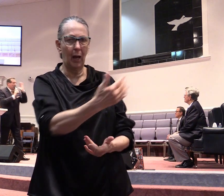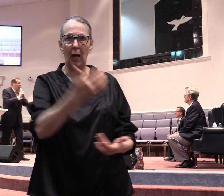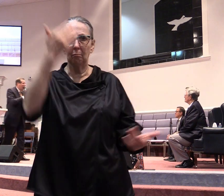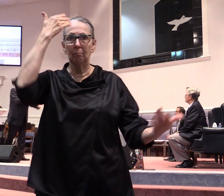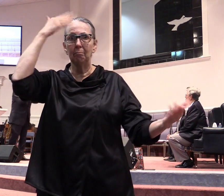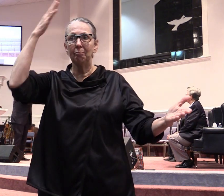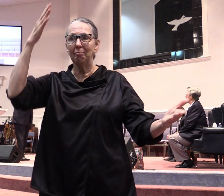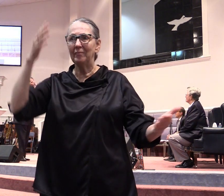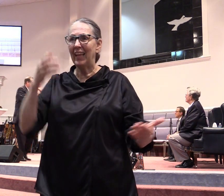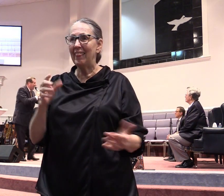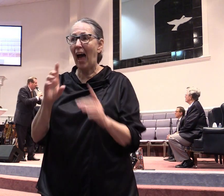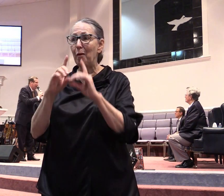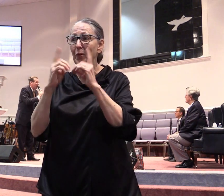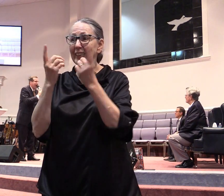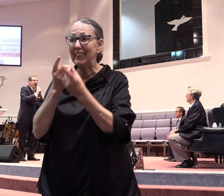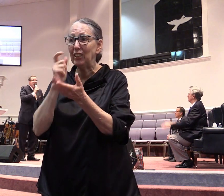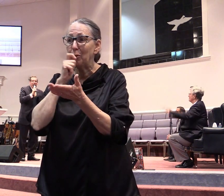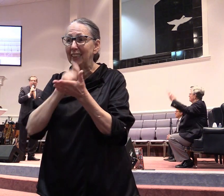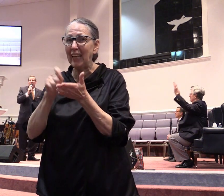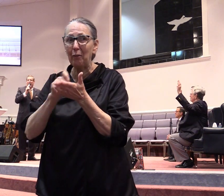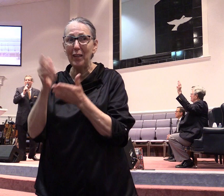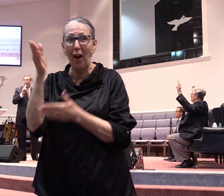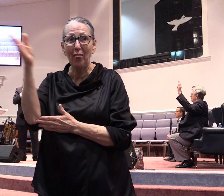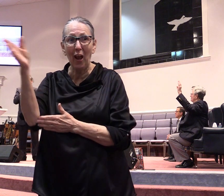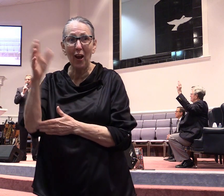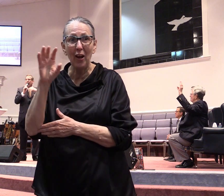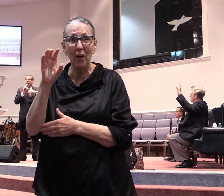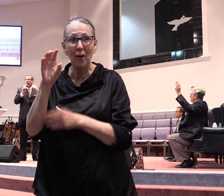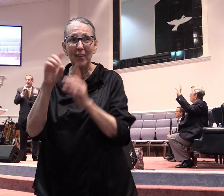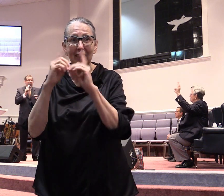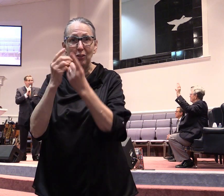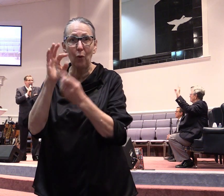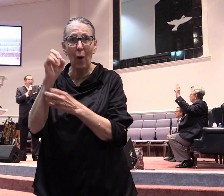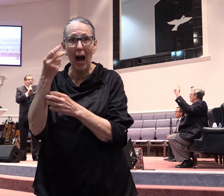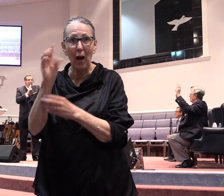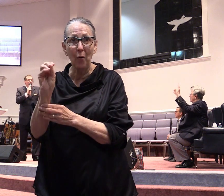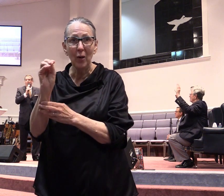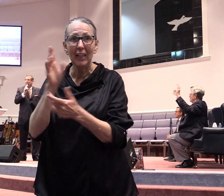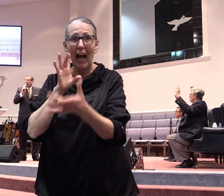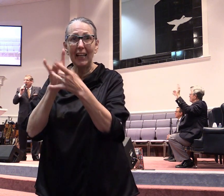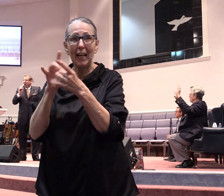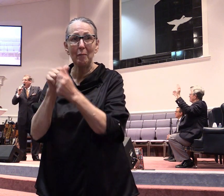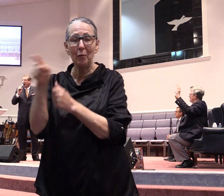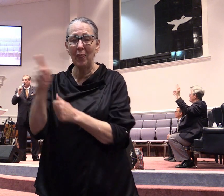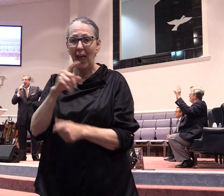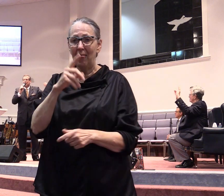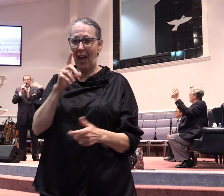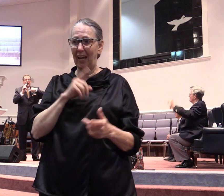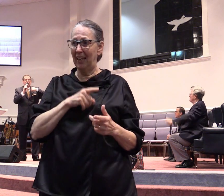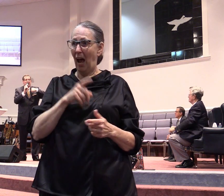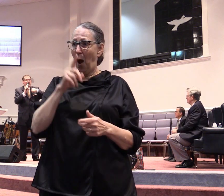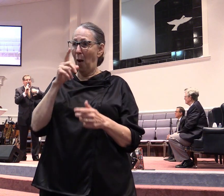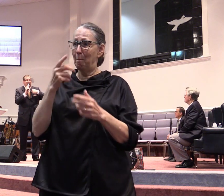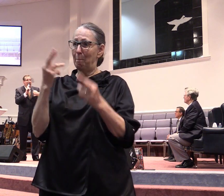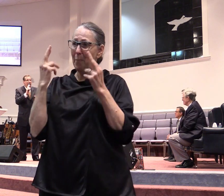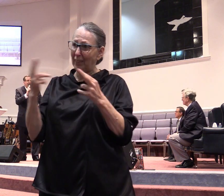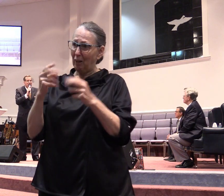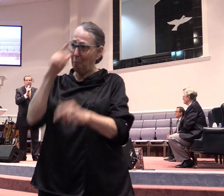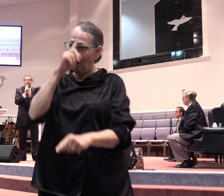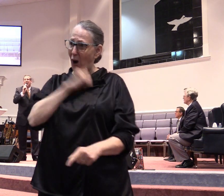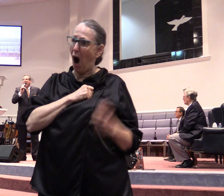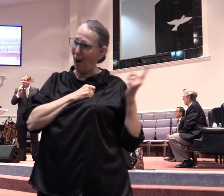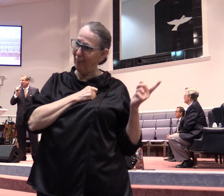that I was talking with the district secretary. Little did I know that God would connect me with one of Brother Jeff Arnold's best friends to become